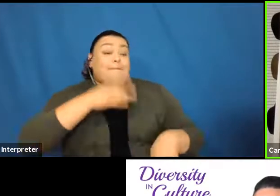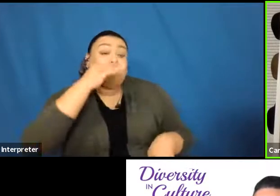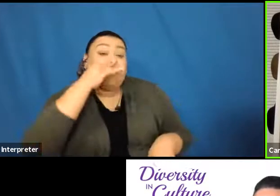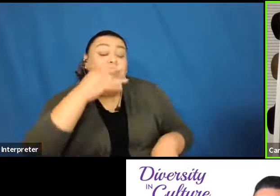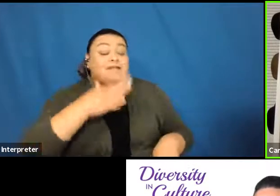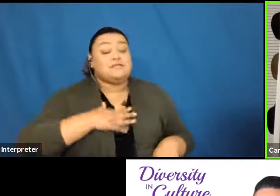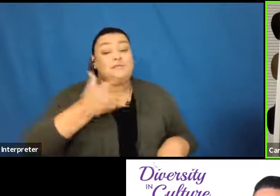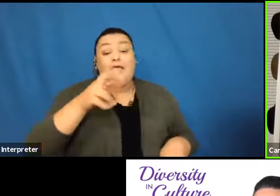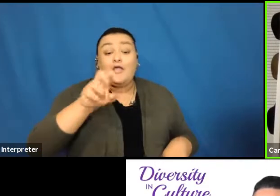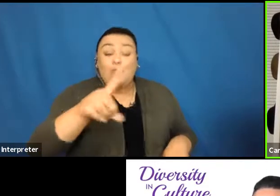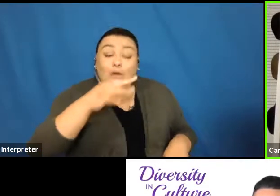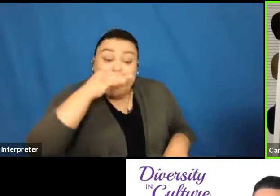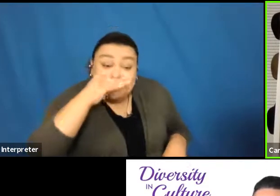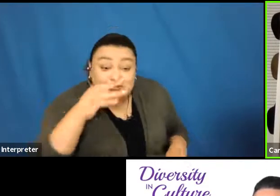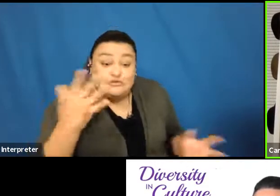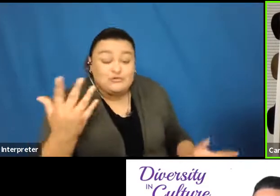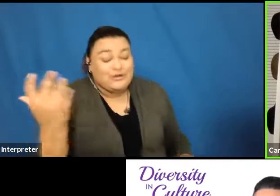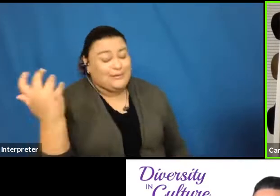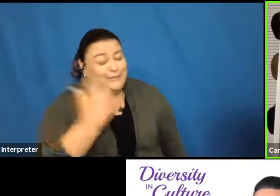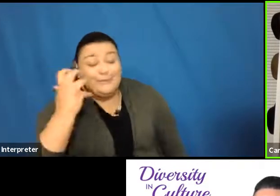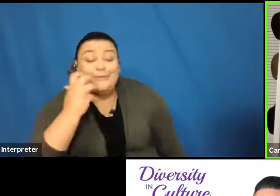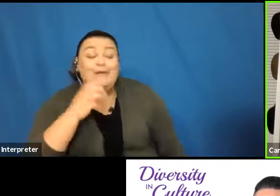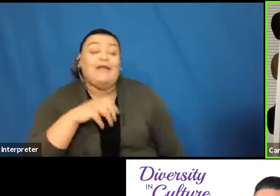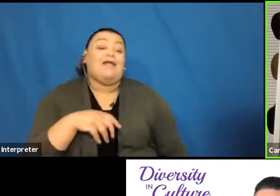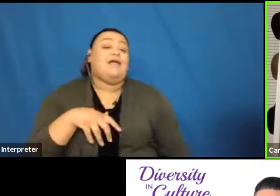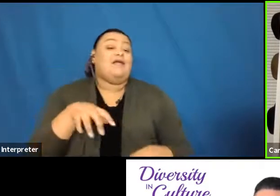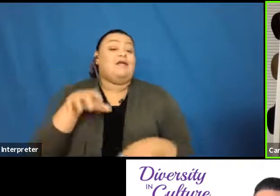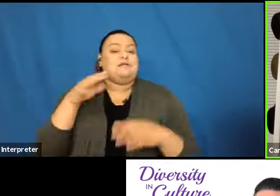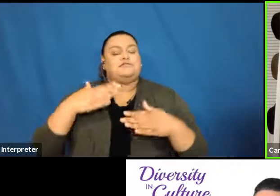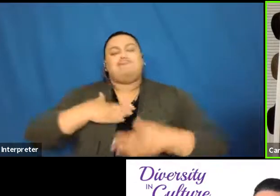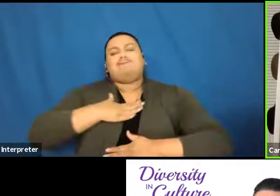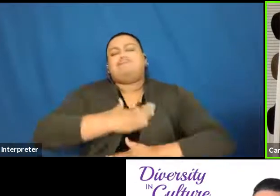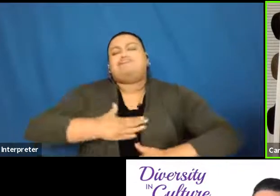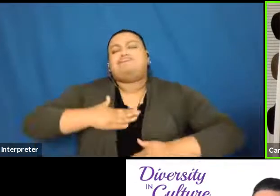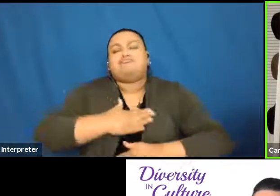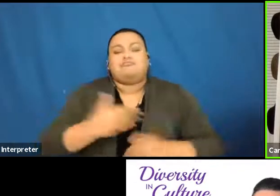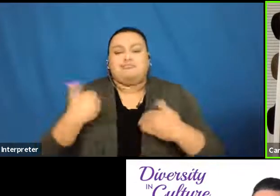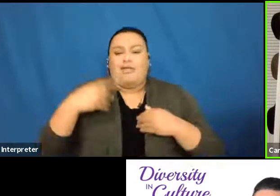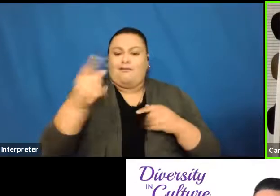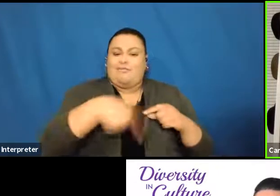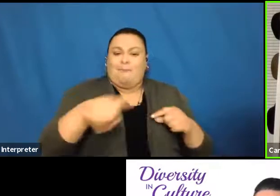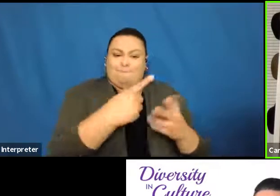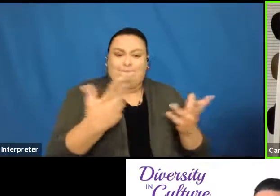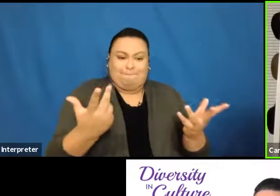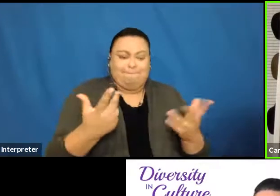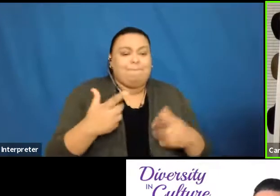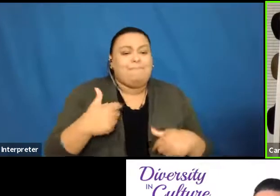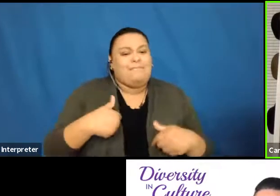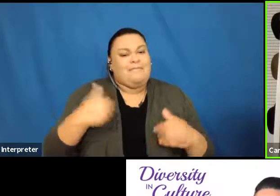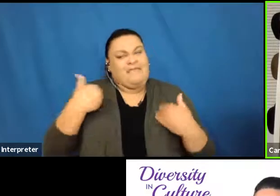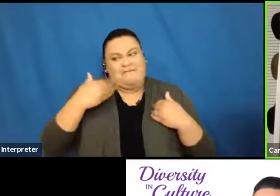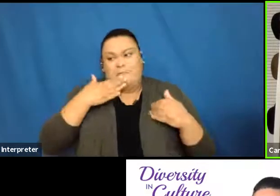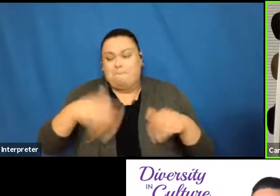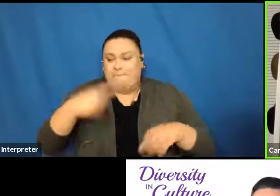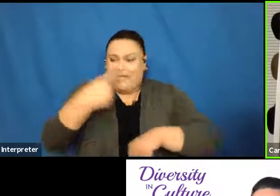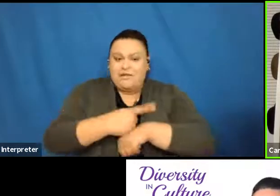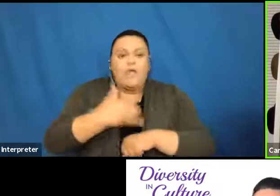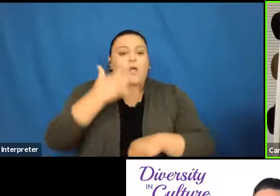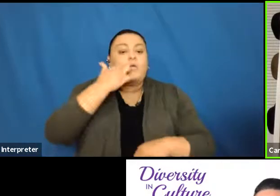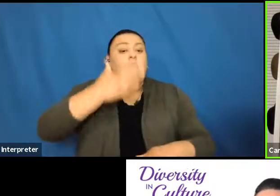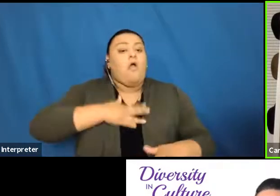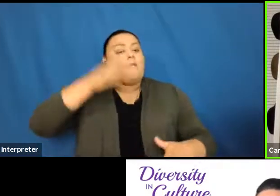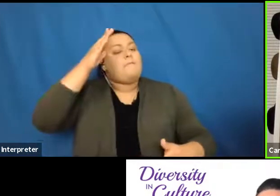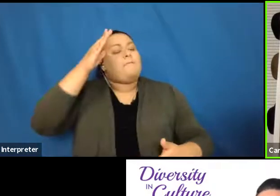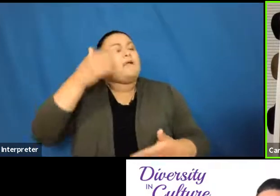grandchildren, my God, it's just a joy to have them around. I have a real bad day. I call one of my sons, hey, bring your kids